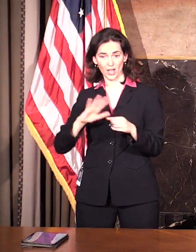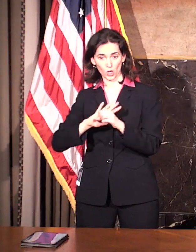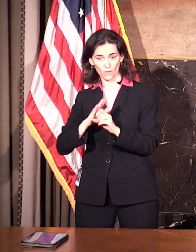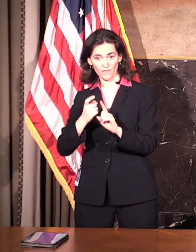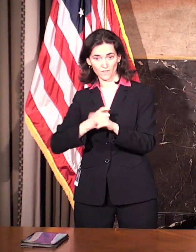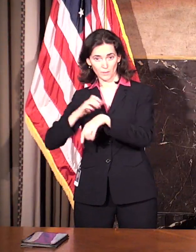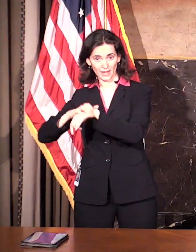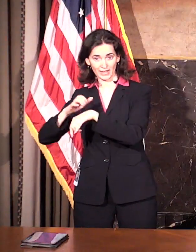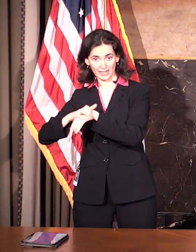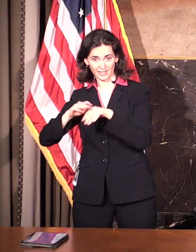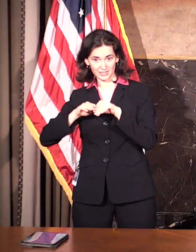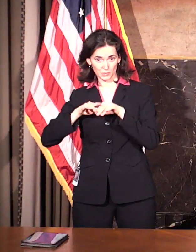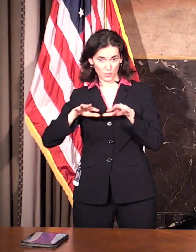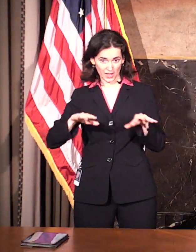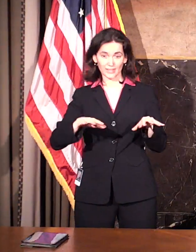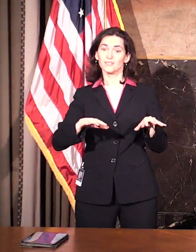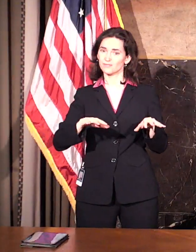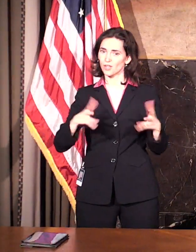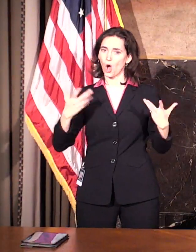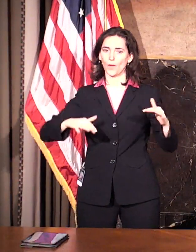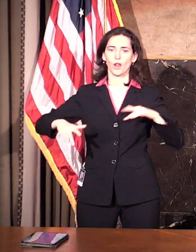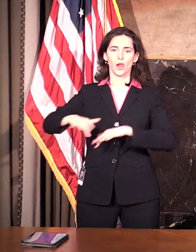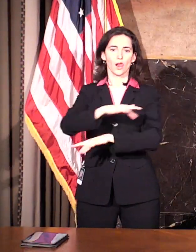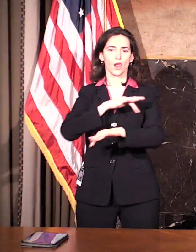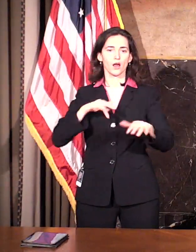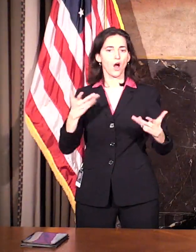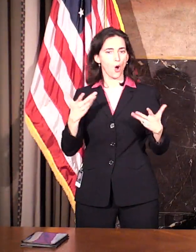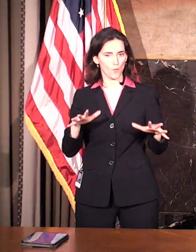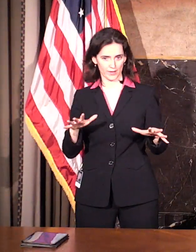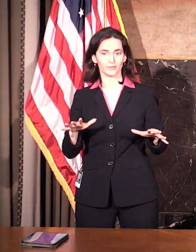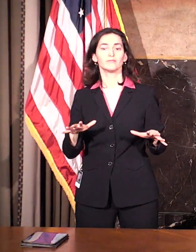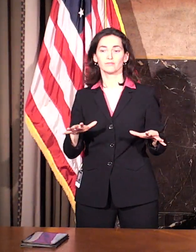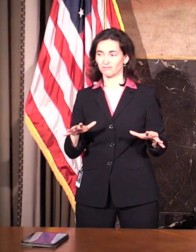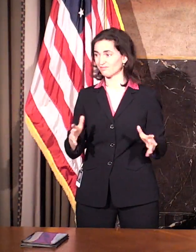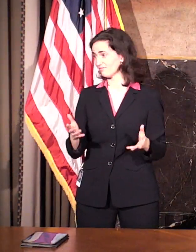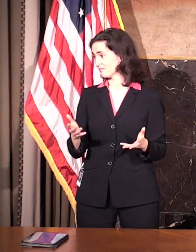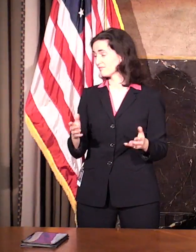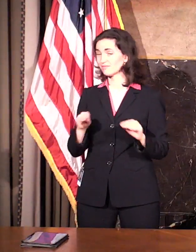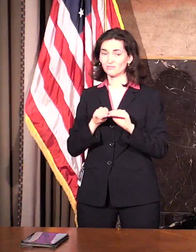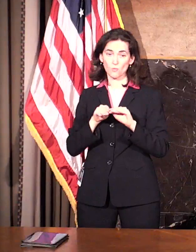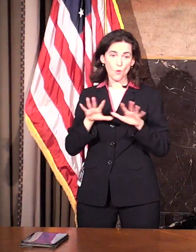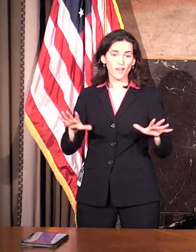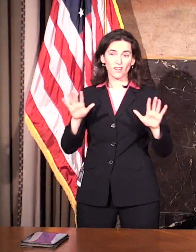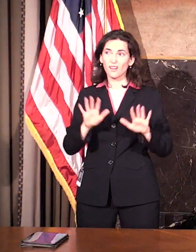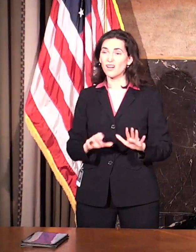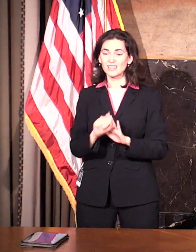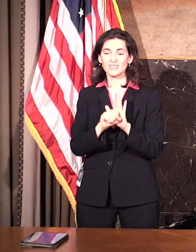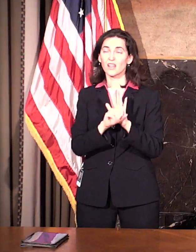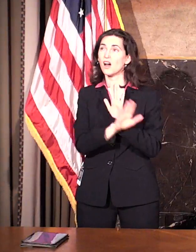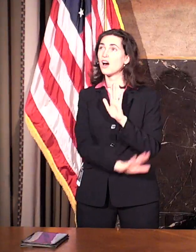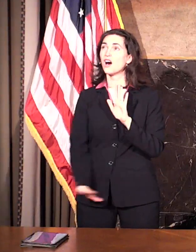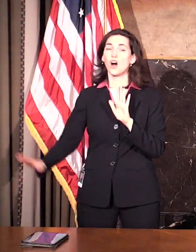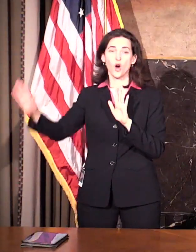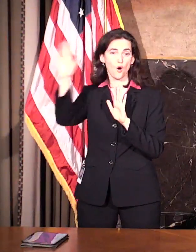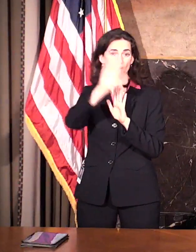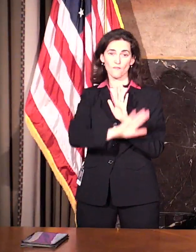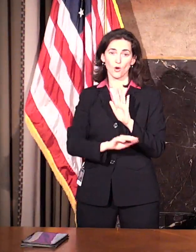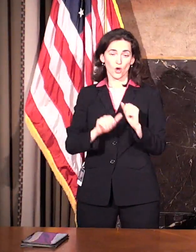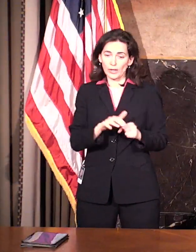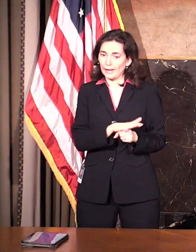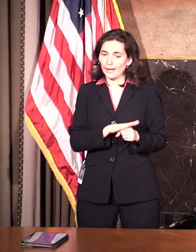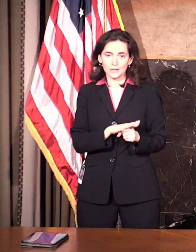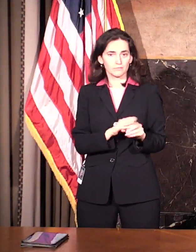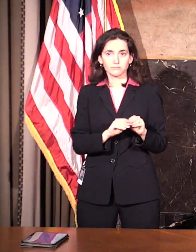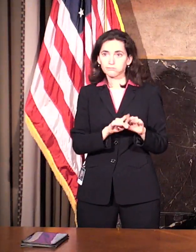Louisiana is quite simple. The UK variant is here. It is widespread. It is all over the state. And the